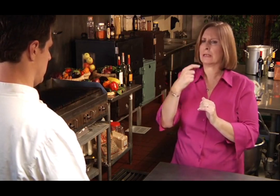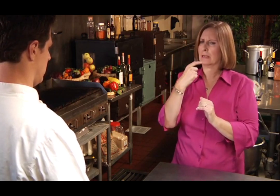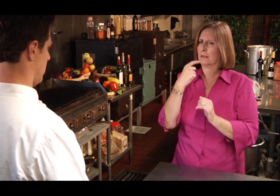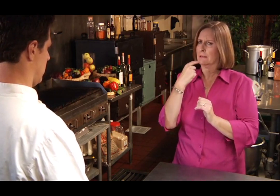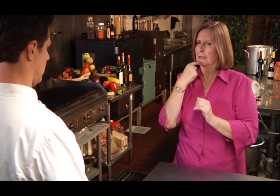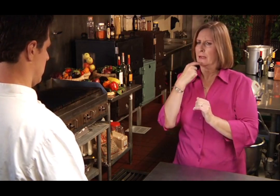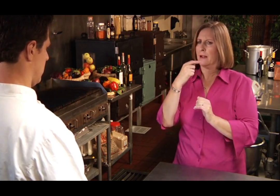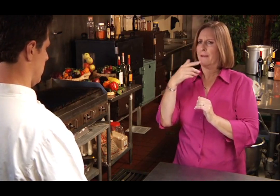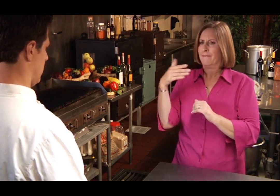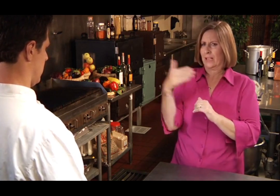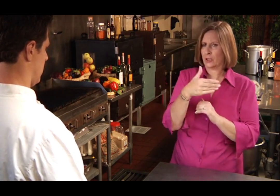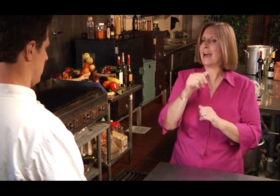not bread.